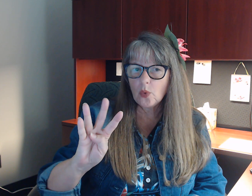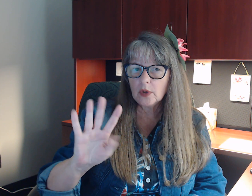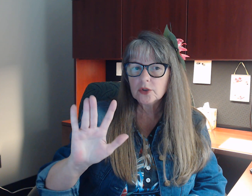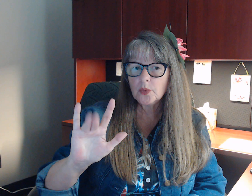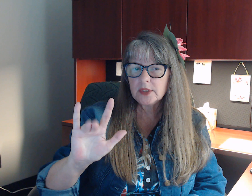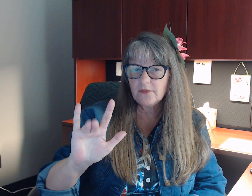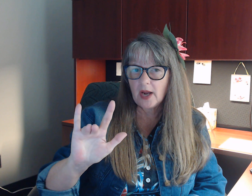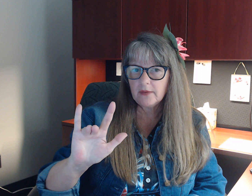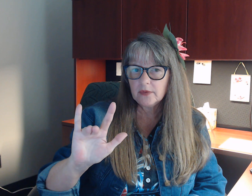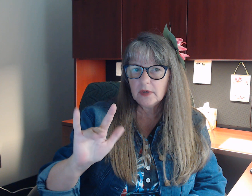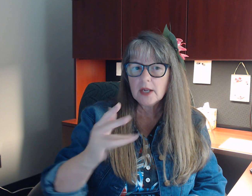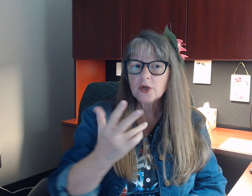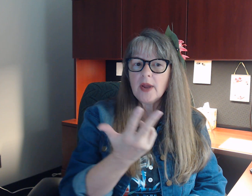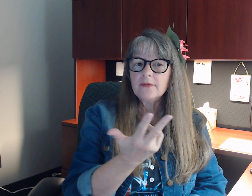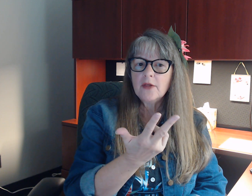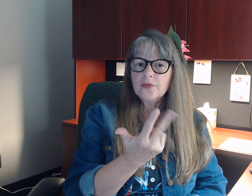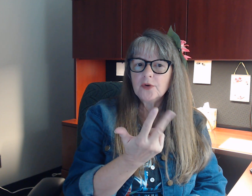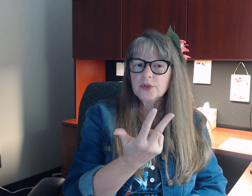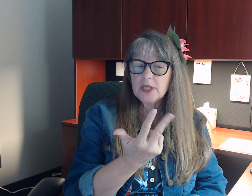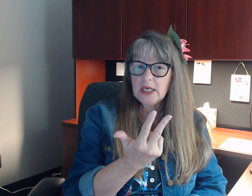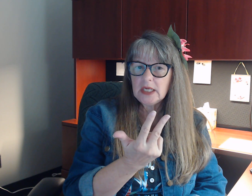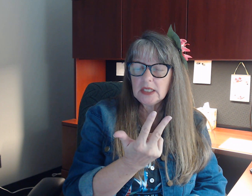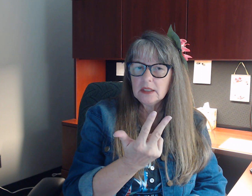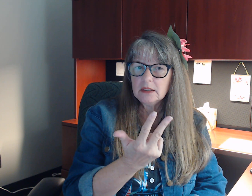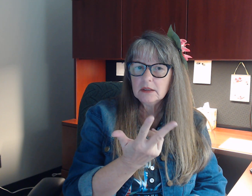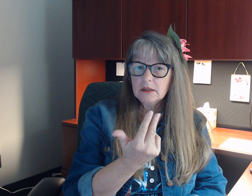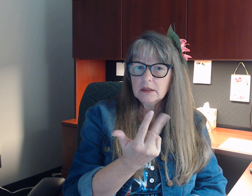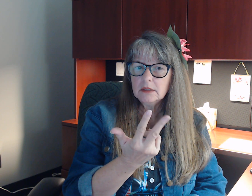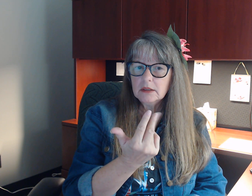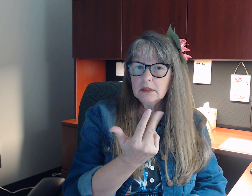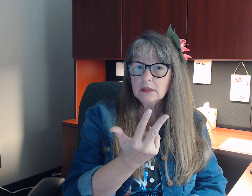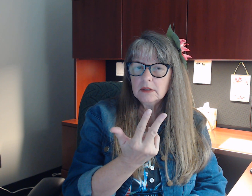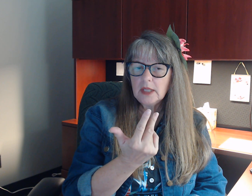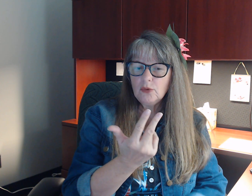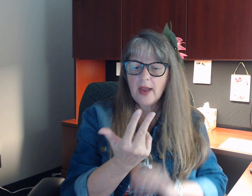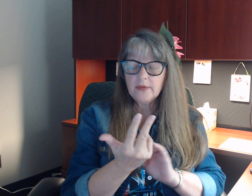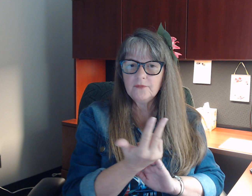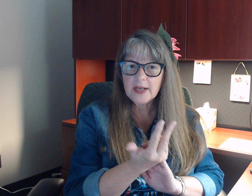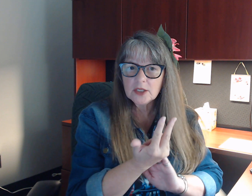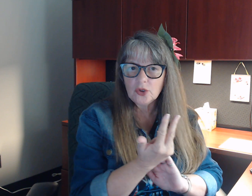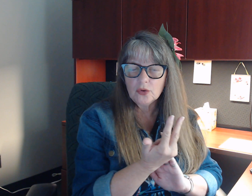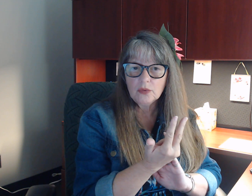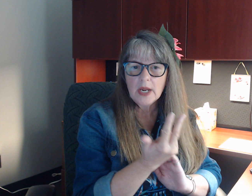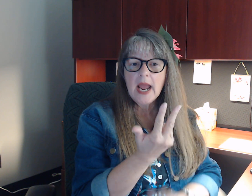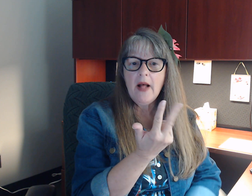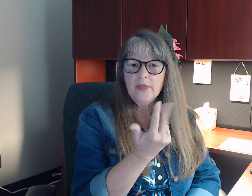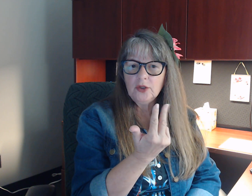24, 25, because you have 13 that you have it facing you, and then you